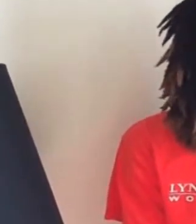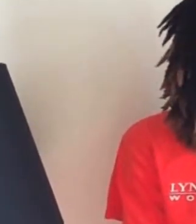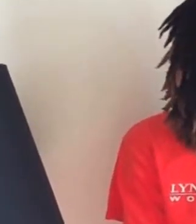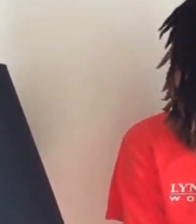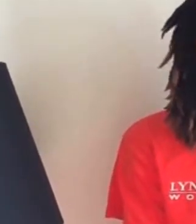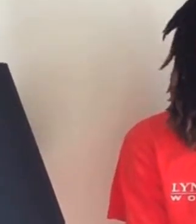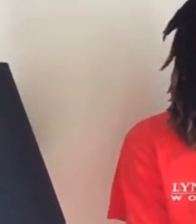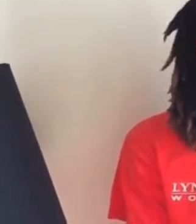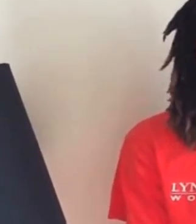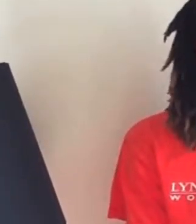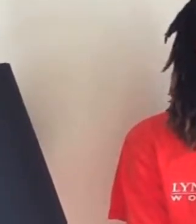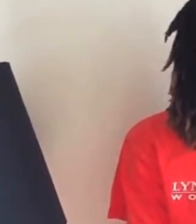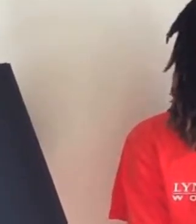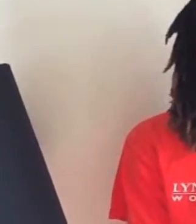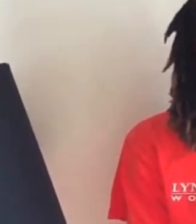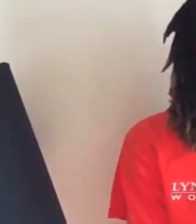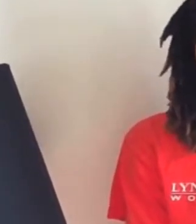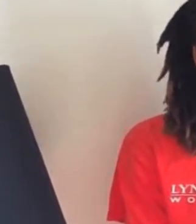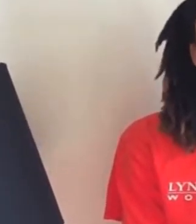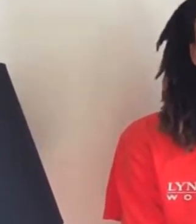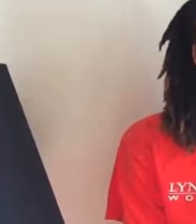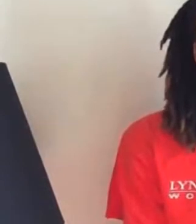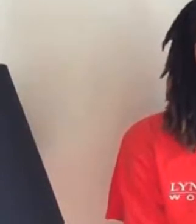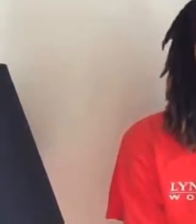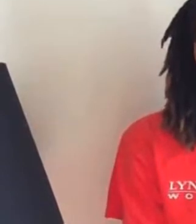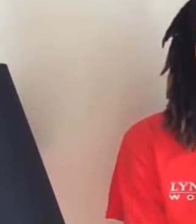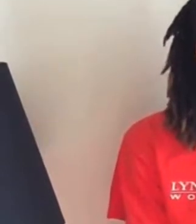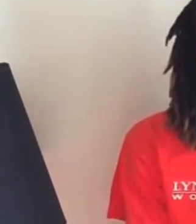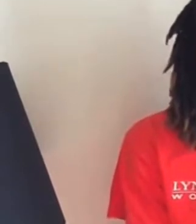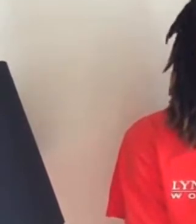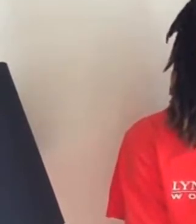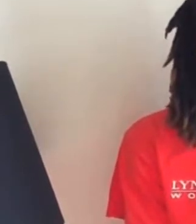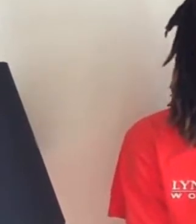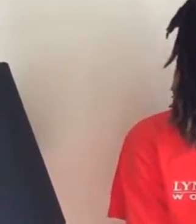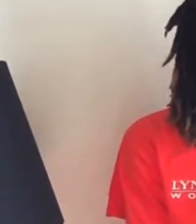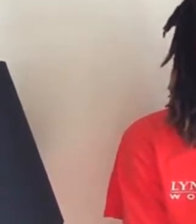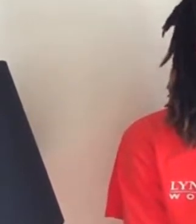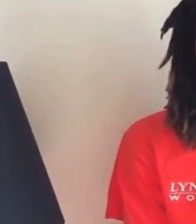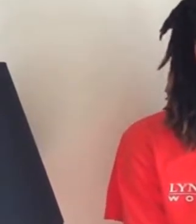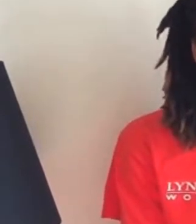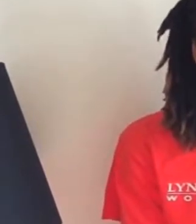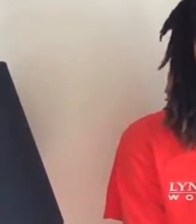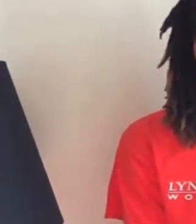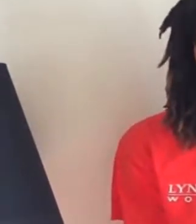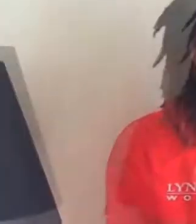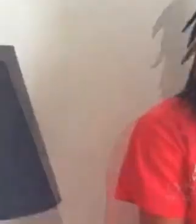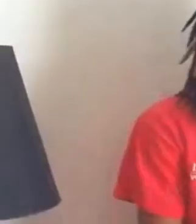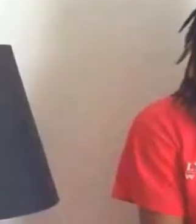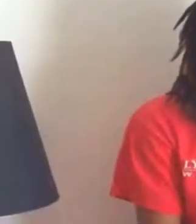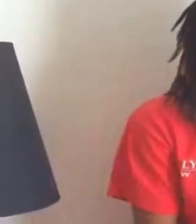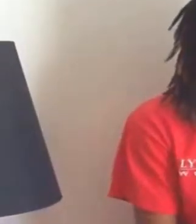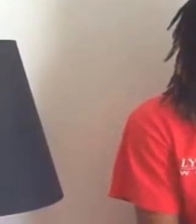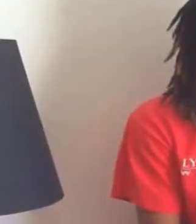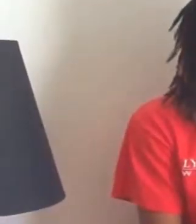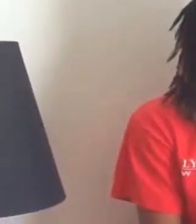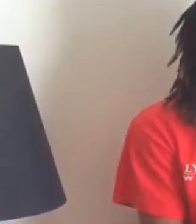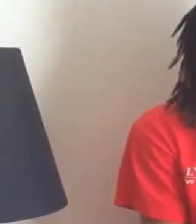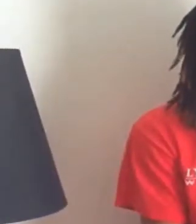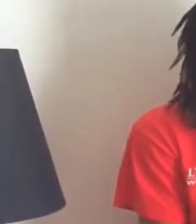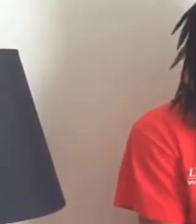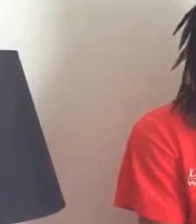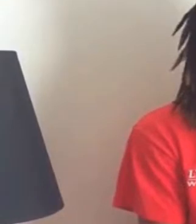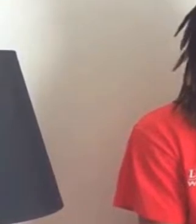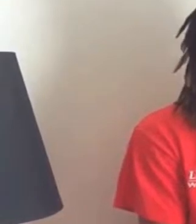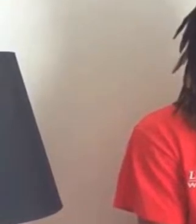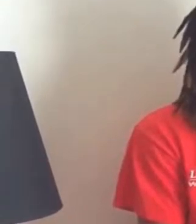and our team in 2014 won the first national championship for the school. The main thing that I gained